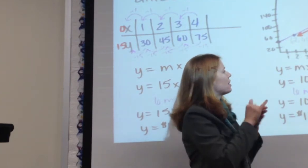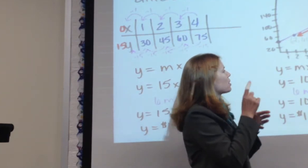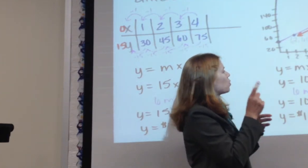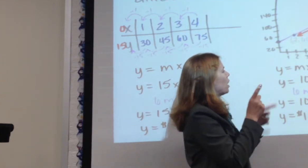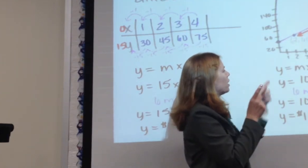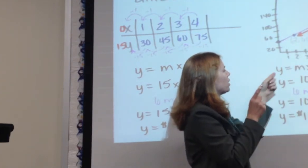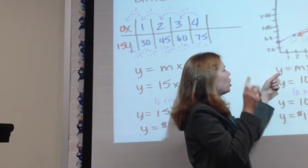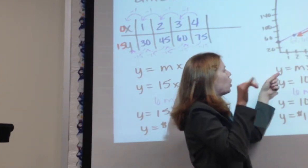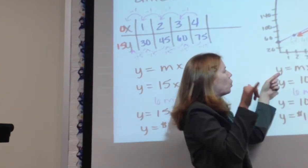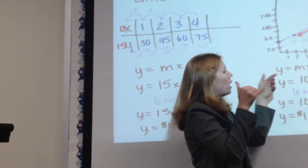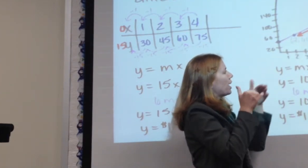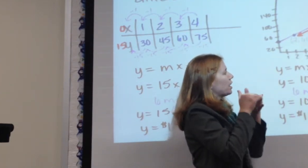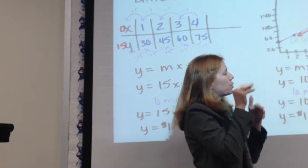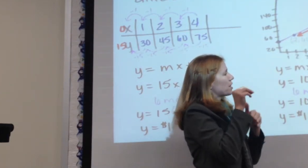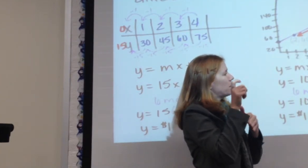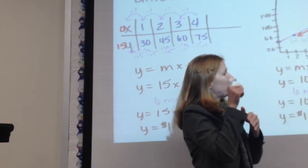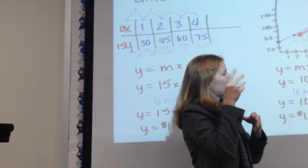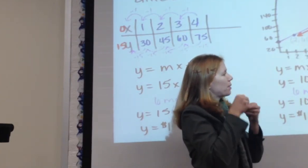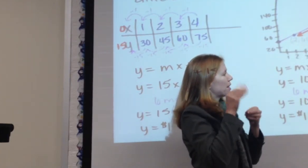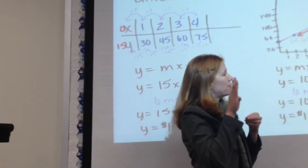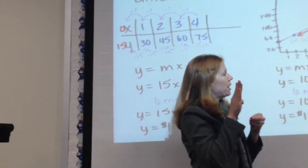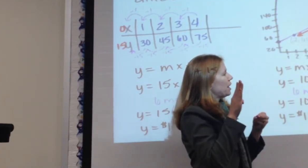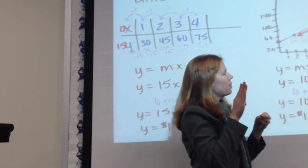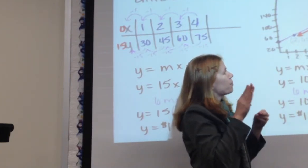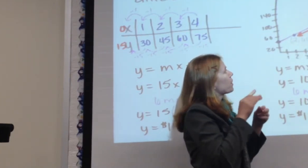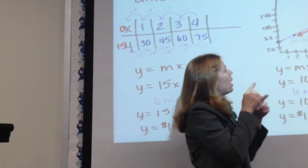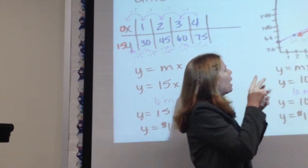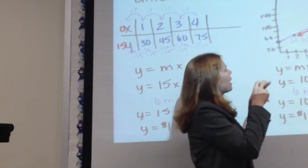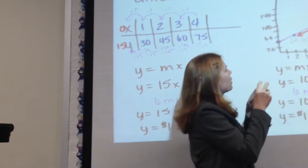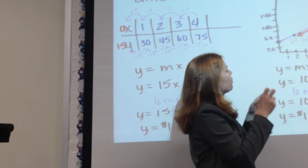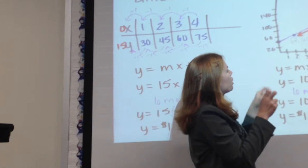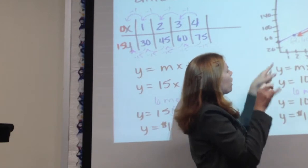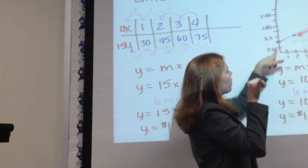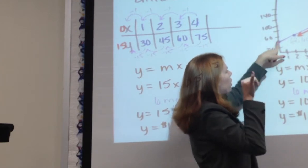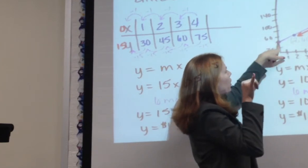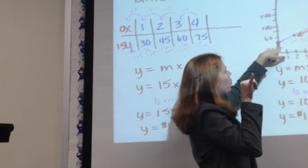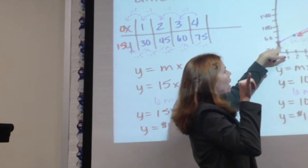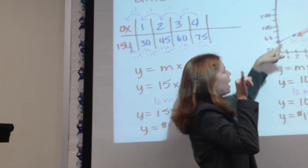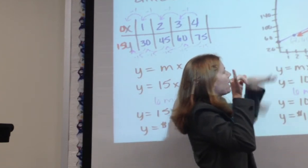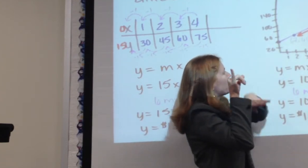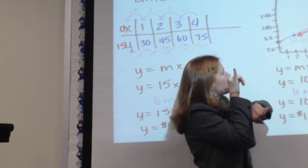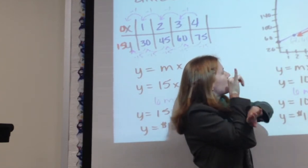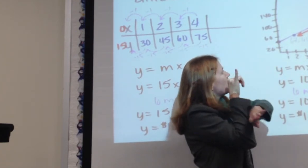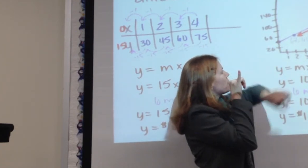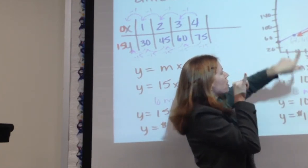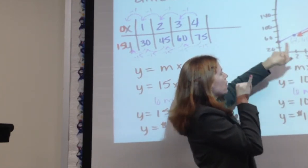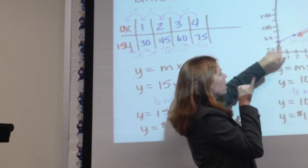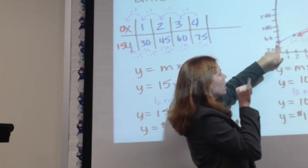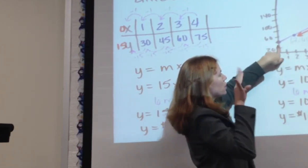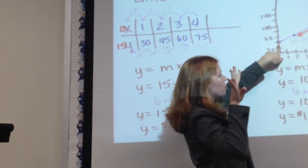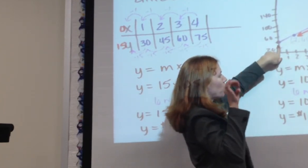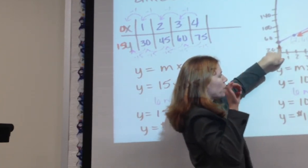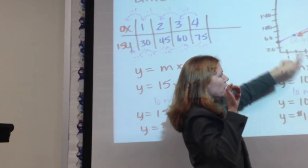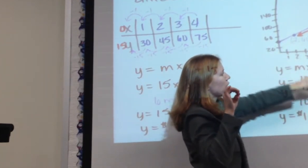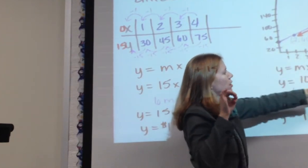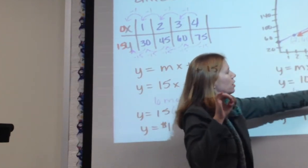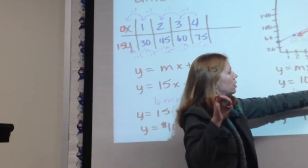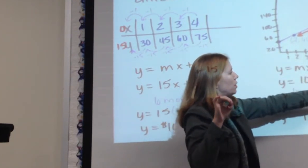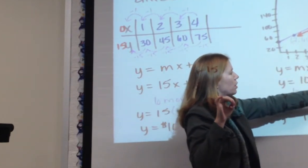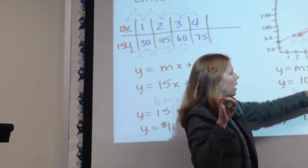this one. Y equals mx plus b. I can figure out that my y-intercept is 40.